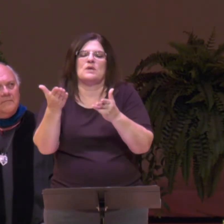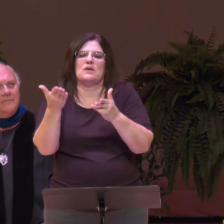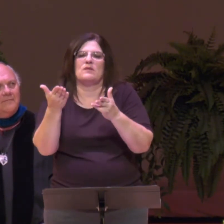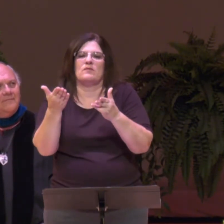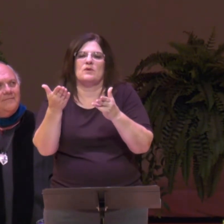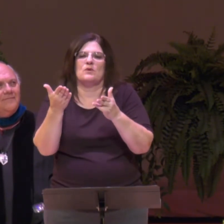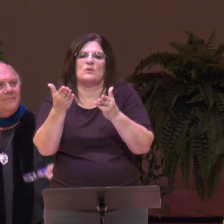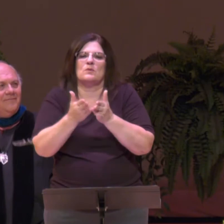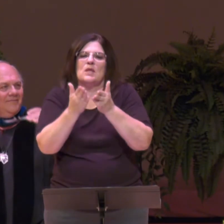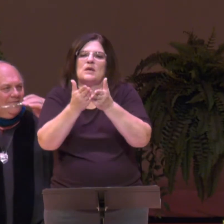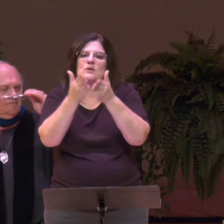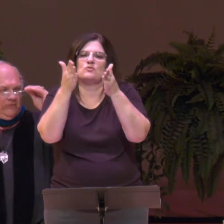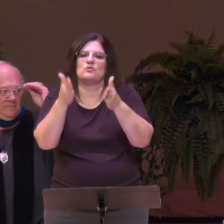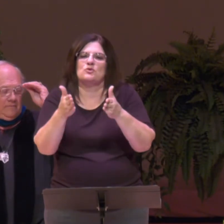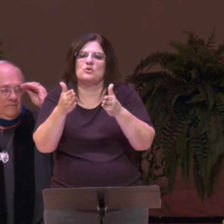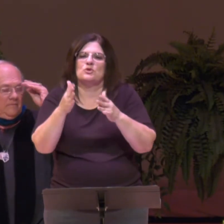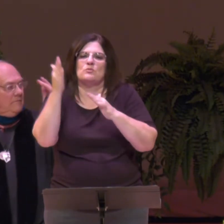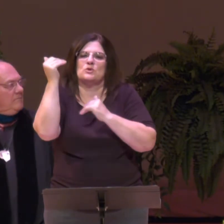following seas. Thank you.